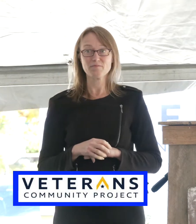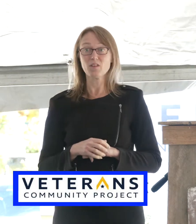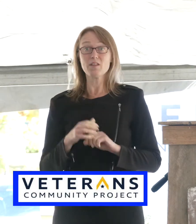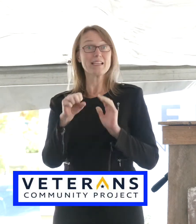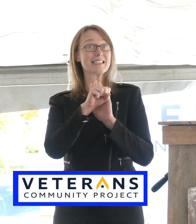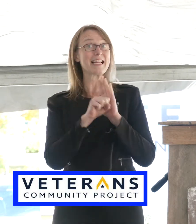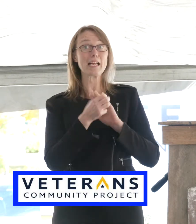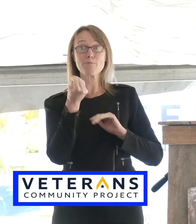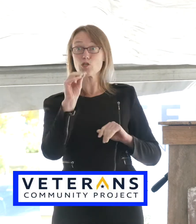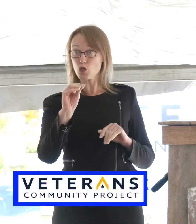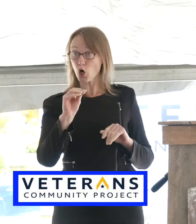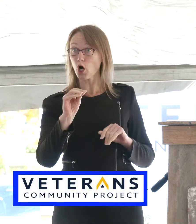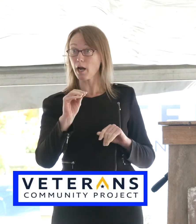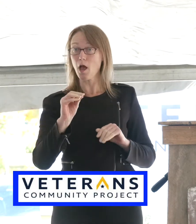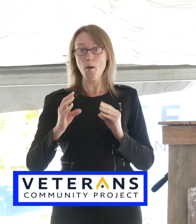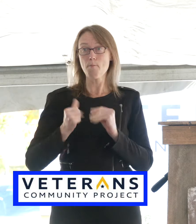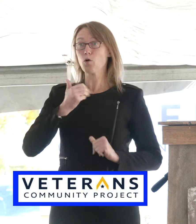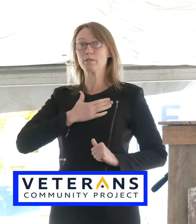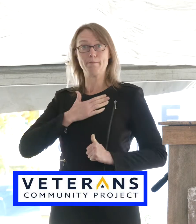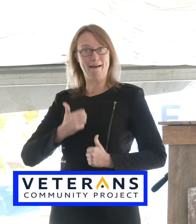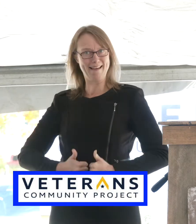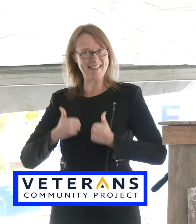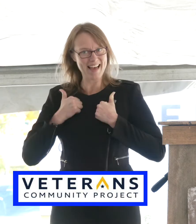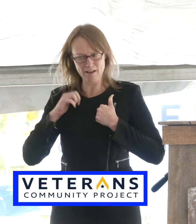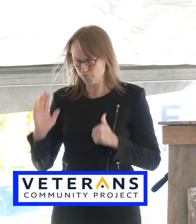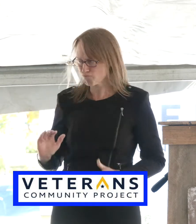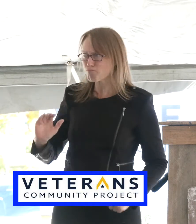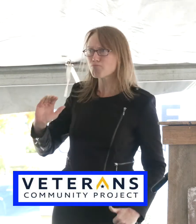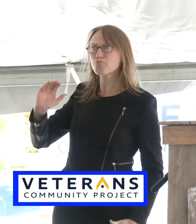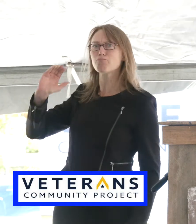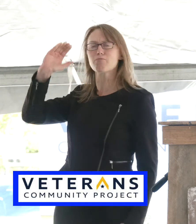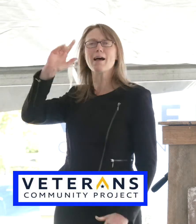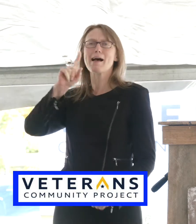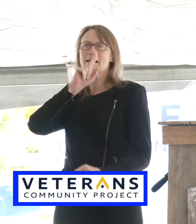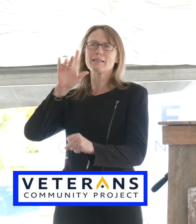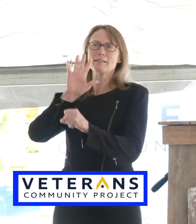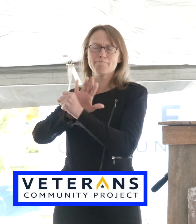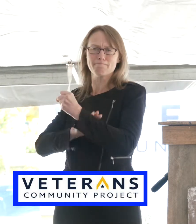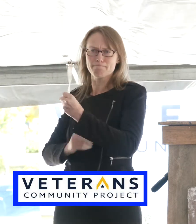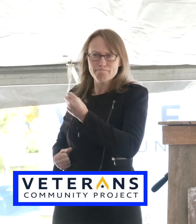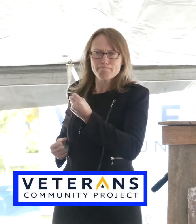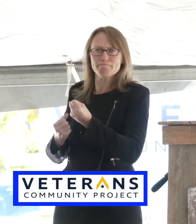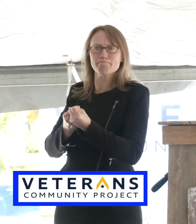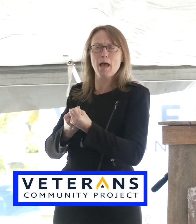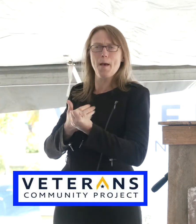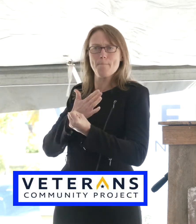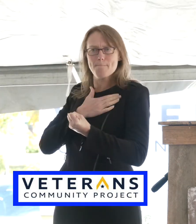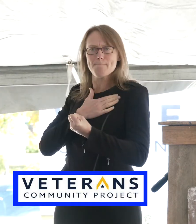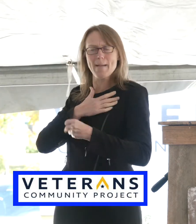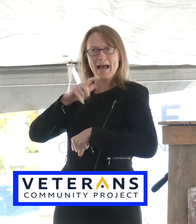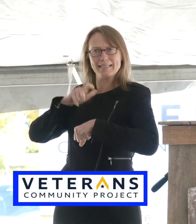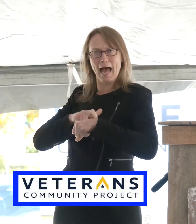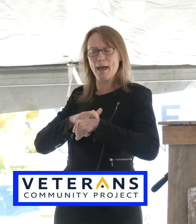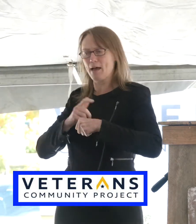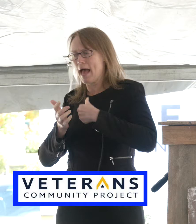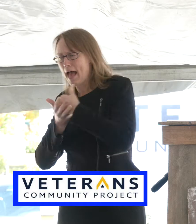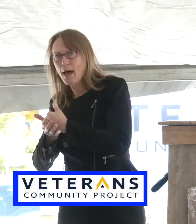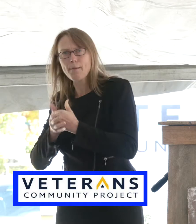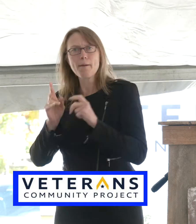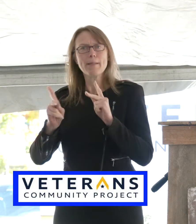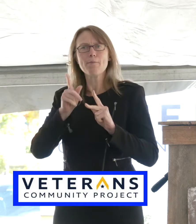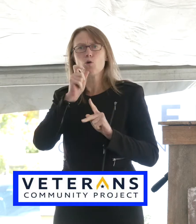life, I have dedicated my time to uplifting those that have fallen to the wayside, the